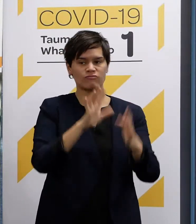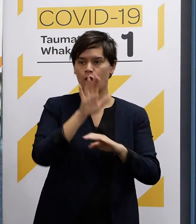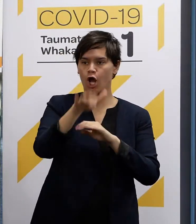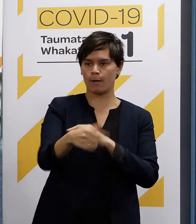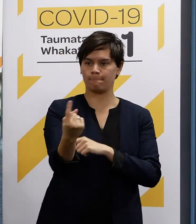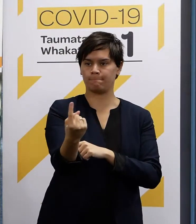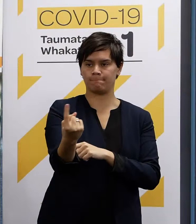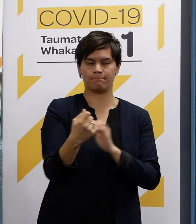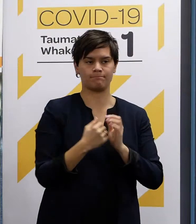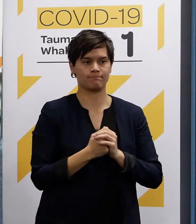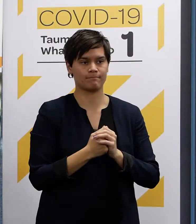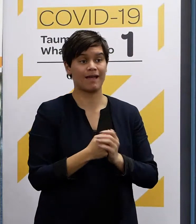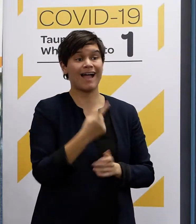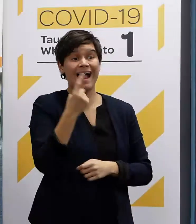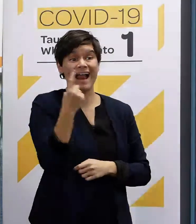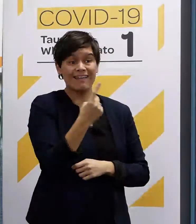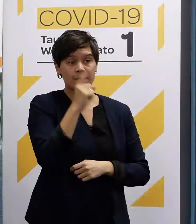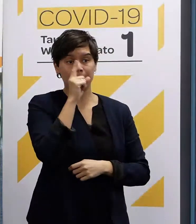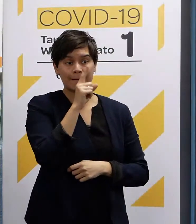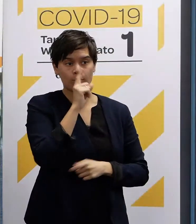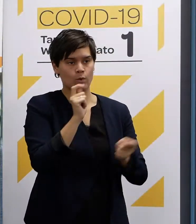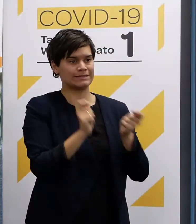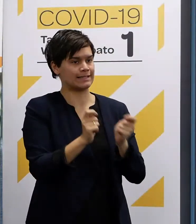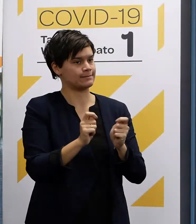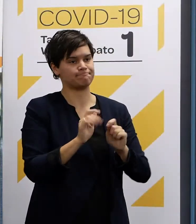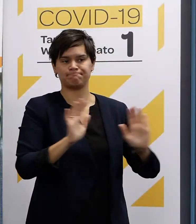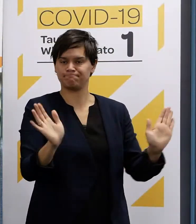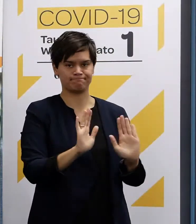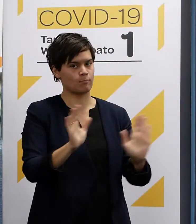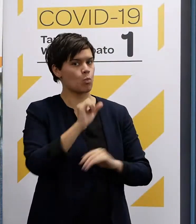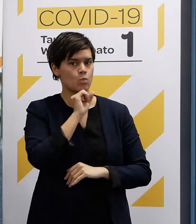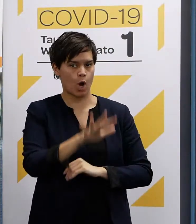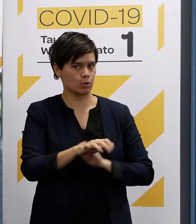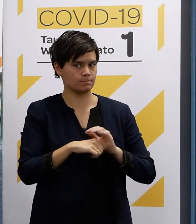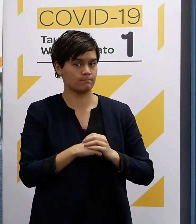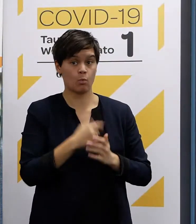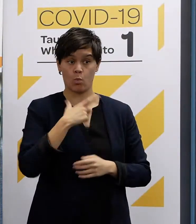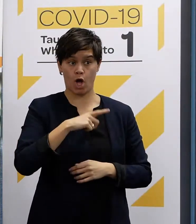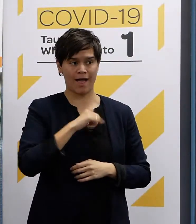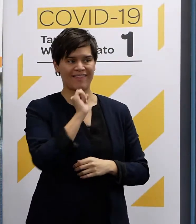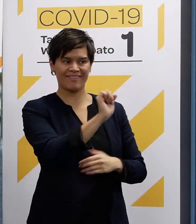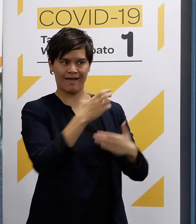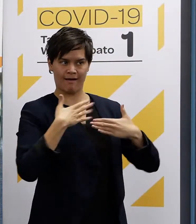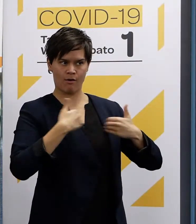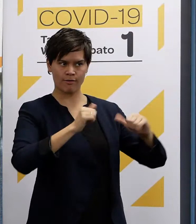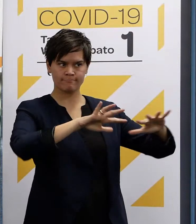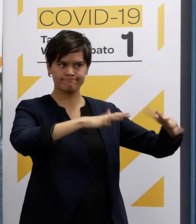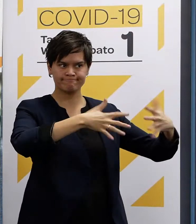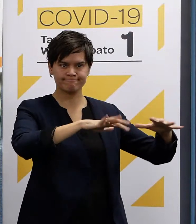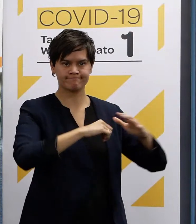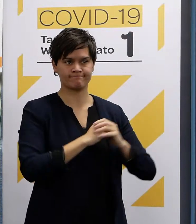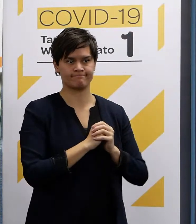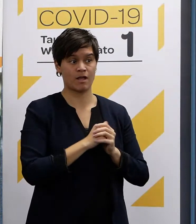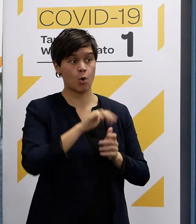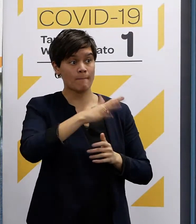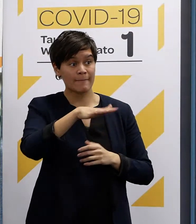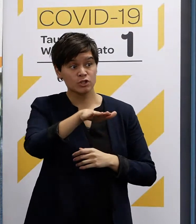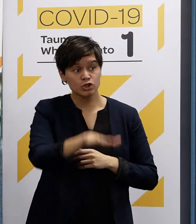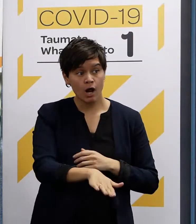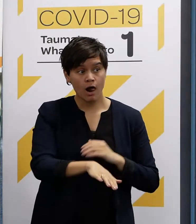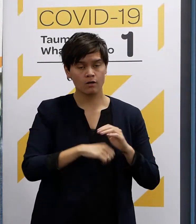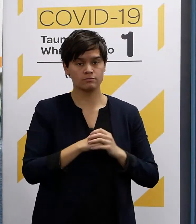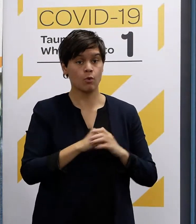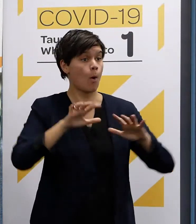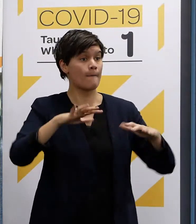tested, either on the basis of health, because they are a child, or they have left the country. This is an increase of 4 from